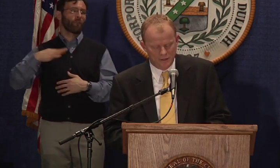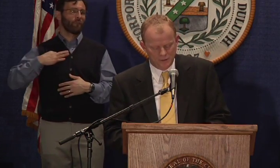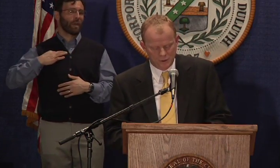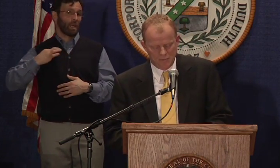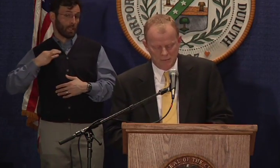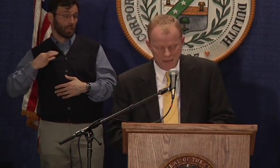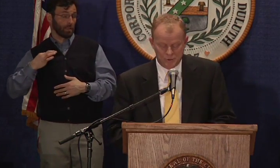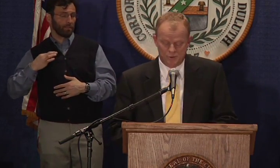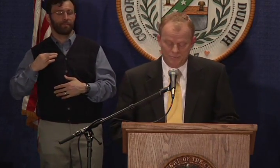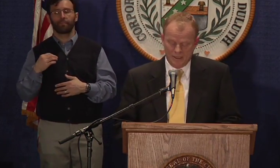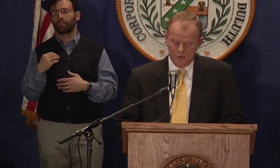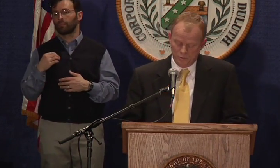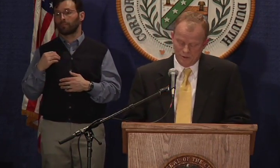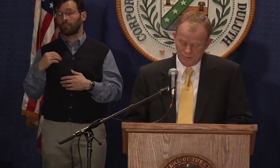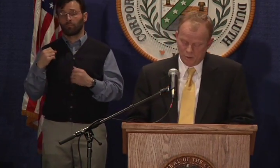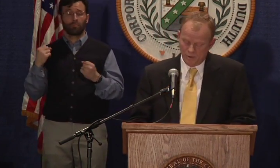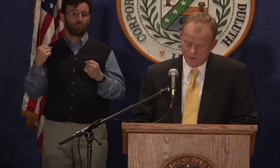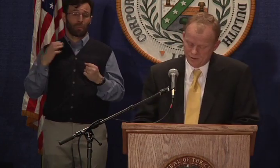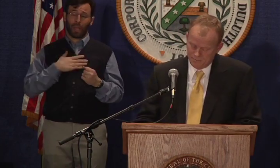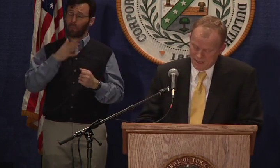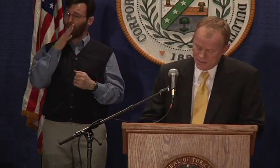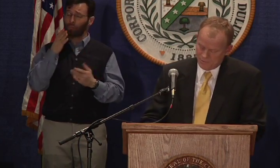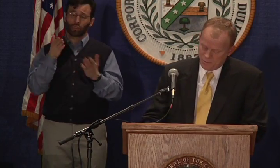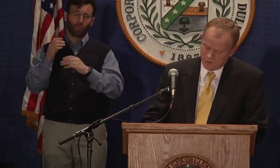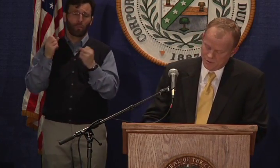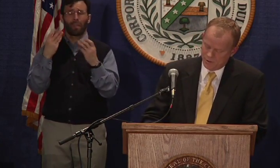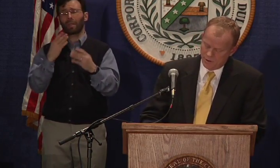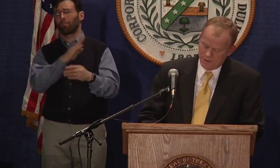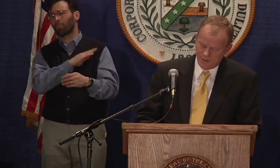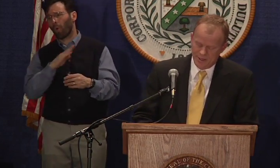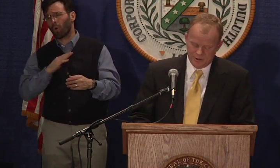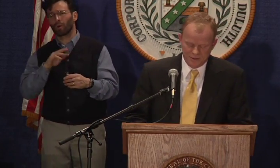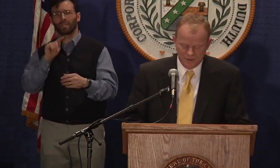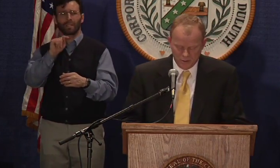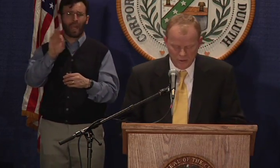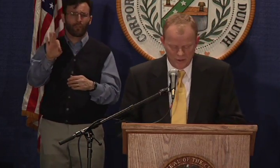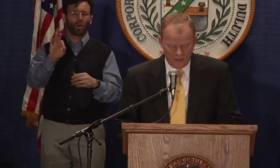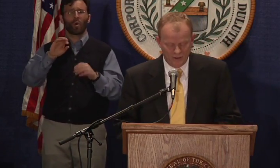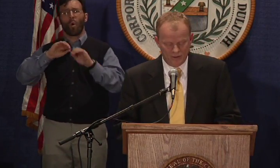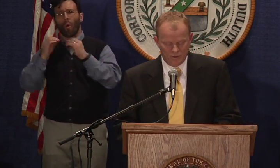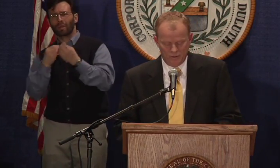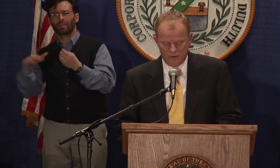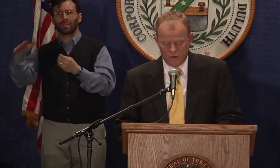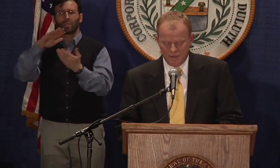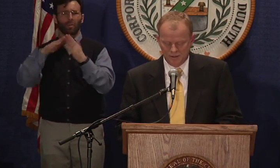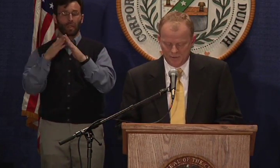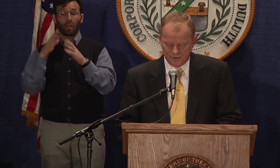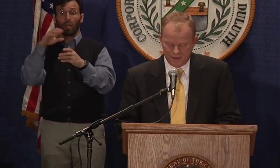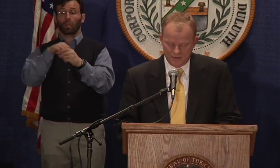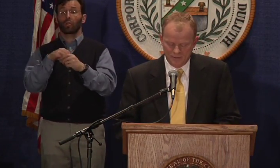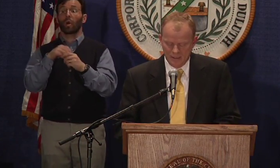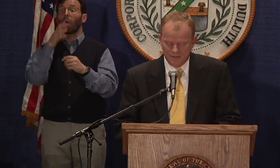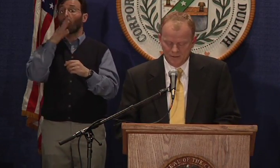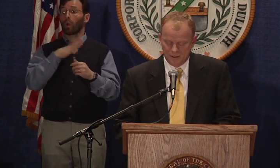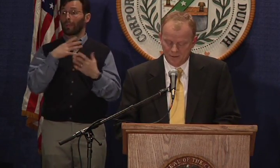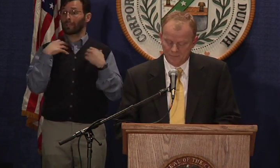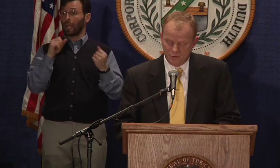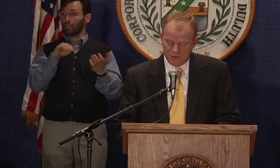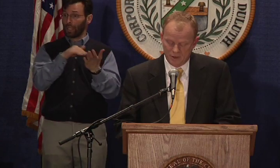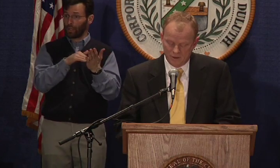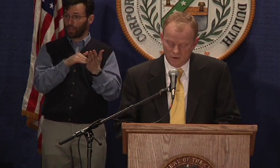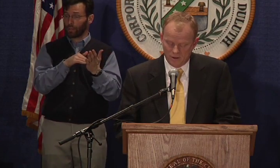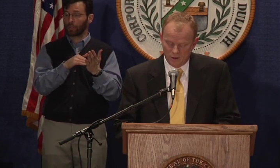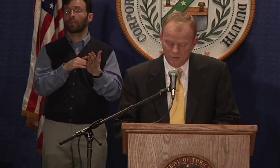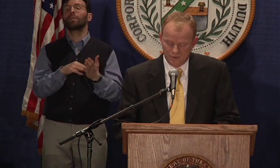Over the years, my mom served on numerous boards, task force, and organizations in the community, including the Women's Health Center, the Center